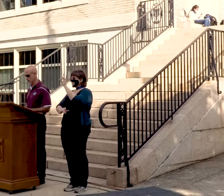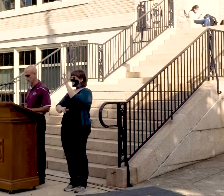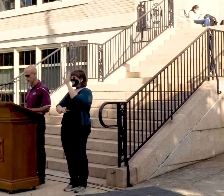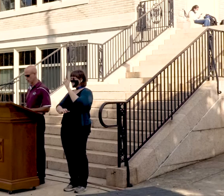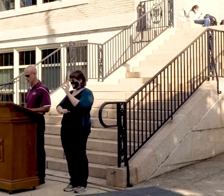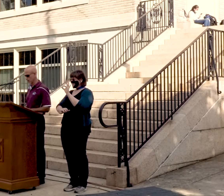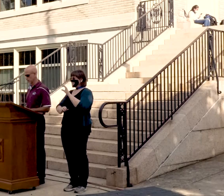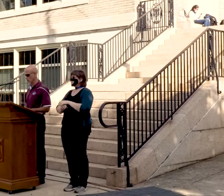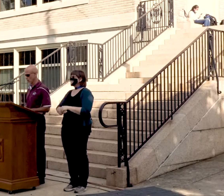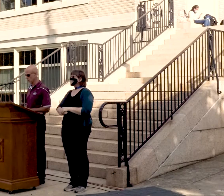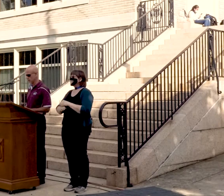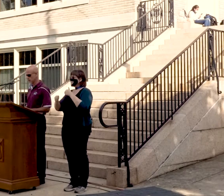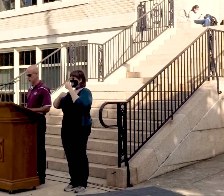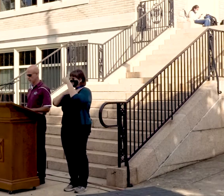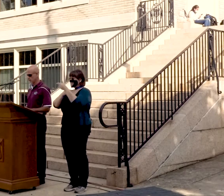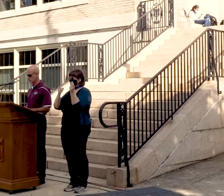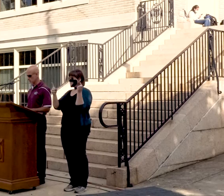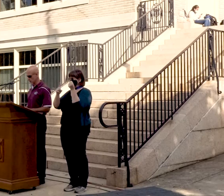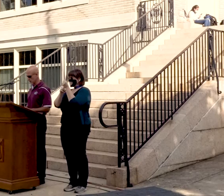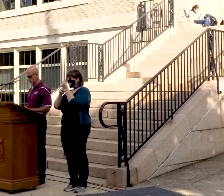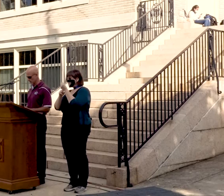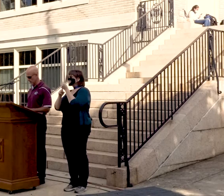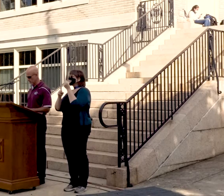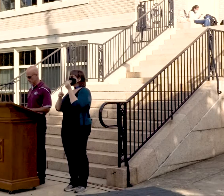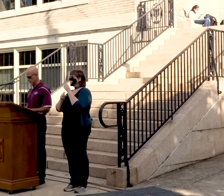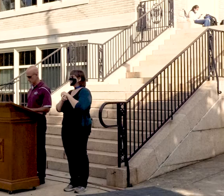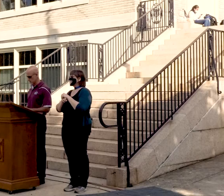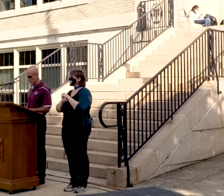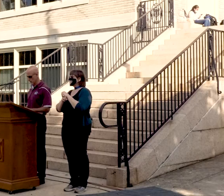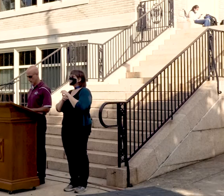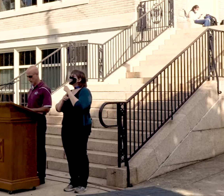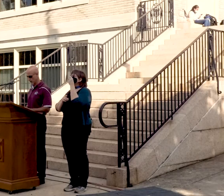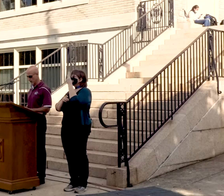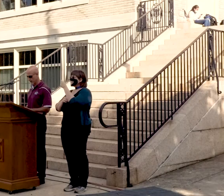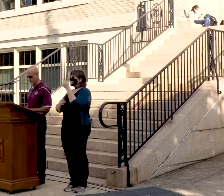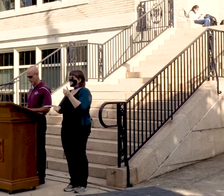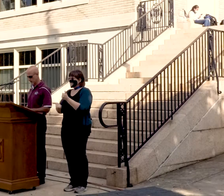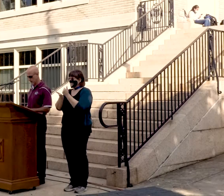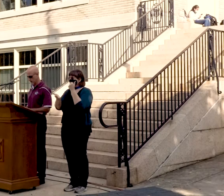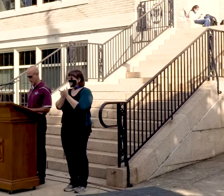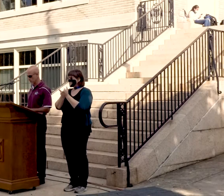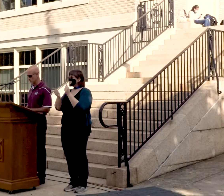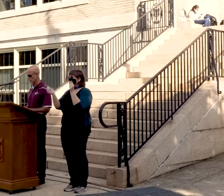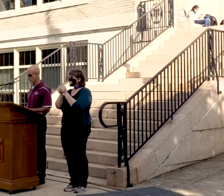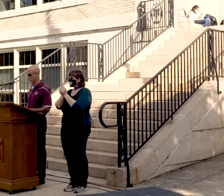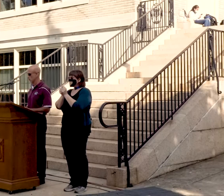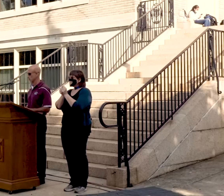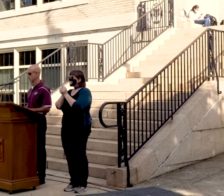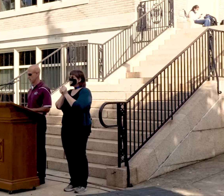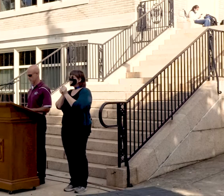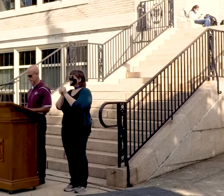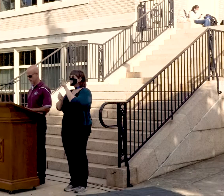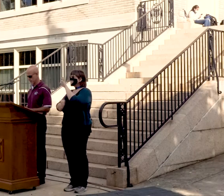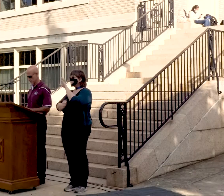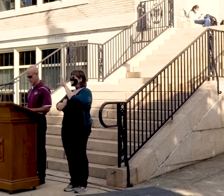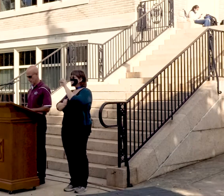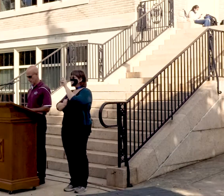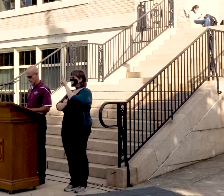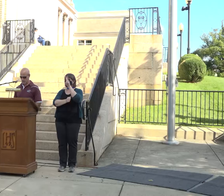attacks of September 11, 2001, Mr. Stellato assisted with the recovery efforts at Ground Zero in New York